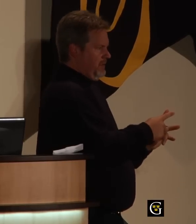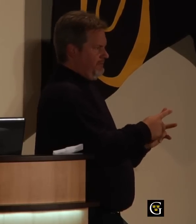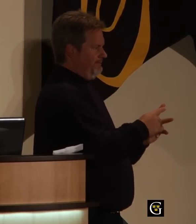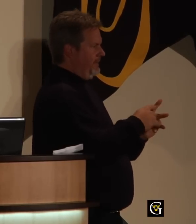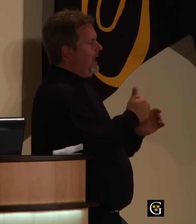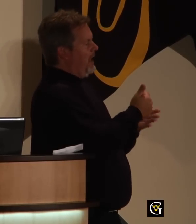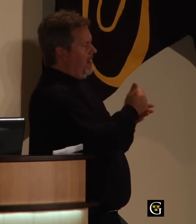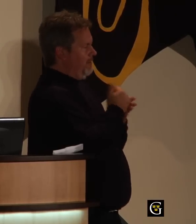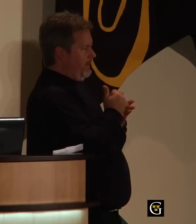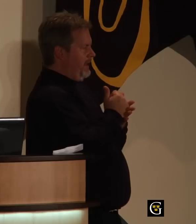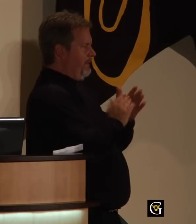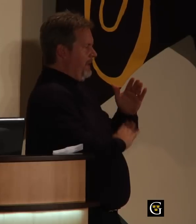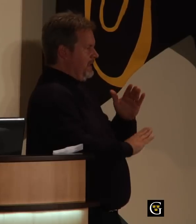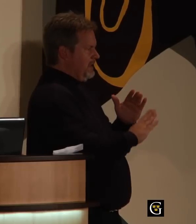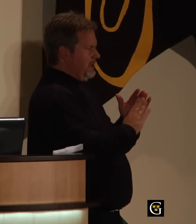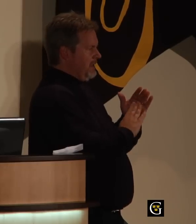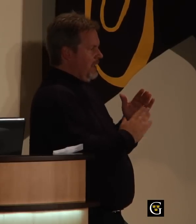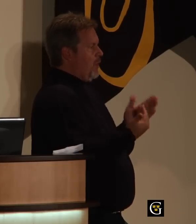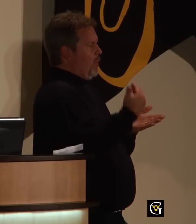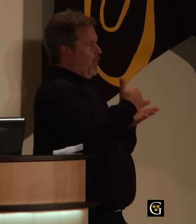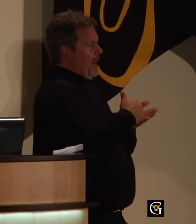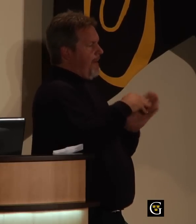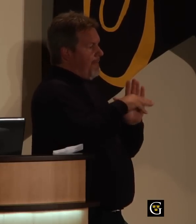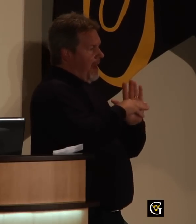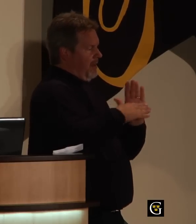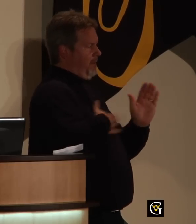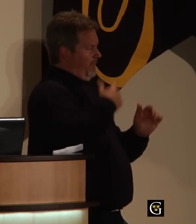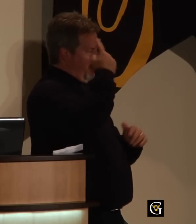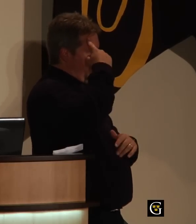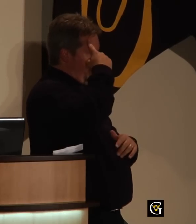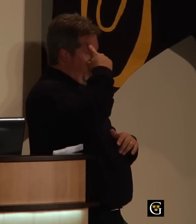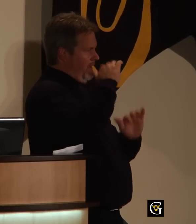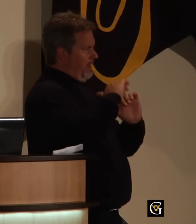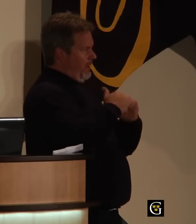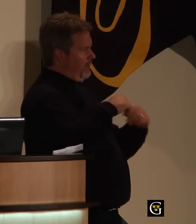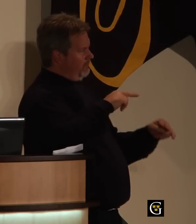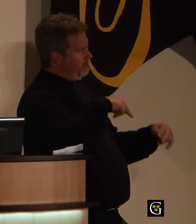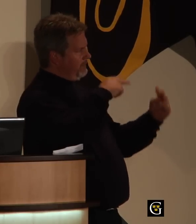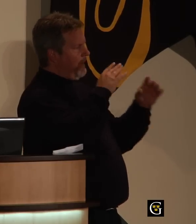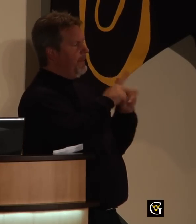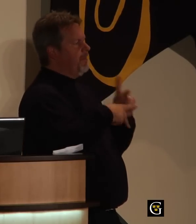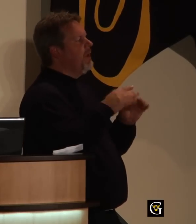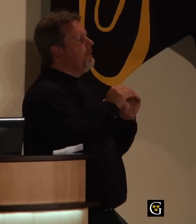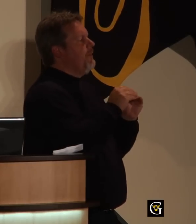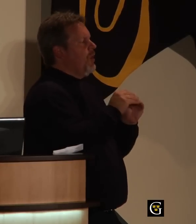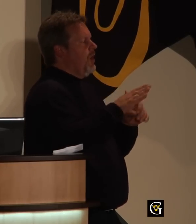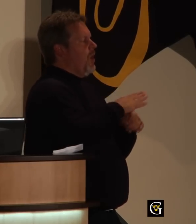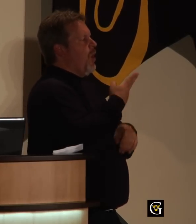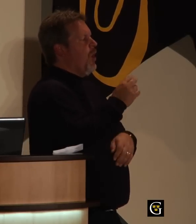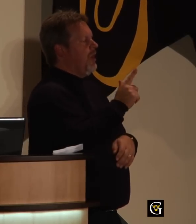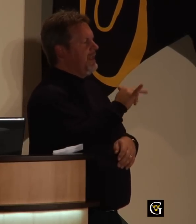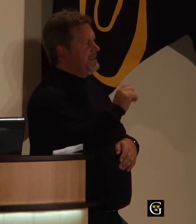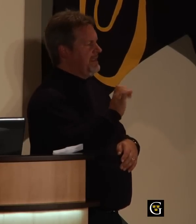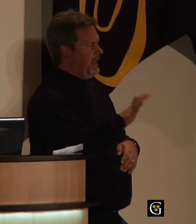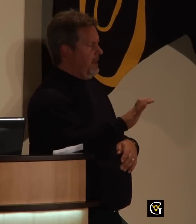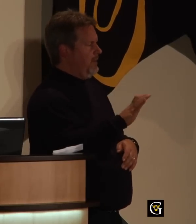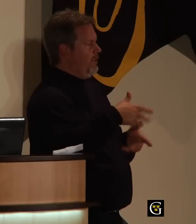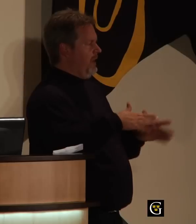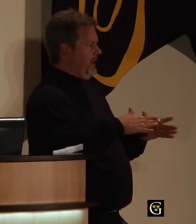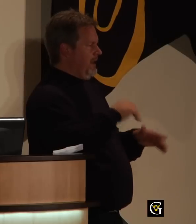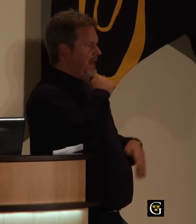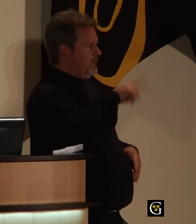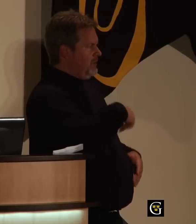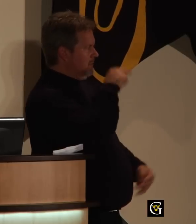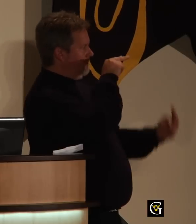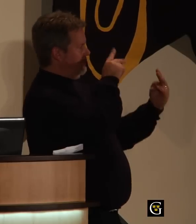me to basically remodel my brain to learn how to look at people in a more holistic way instead of just staring at one part of their face.